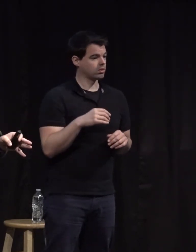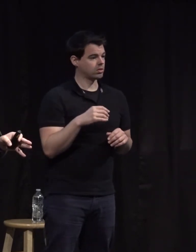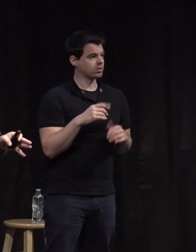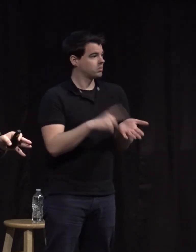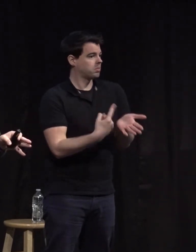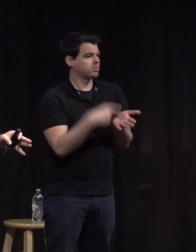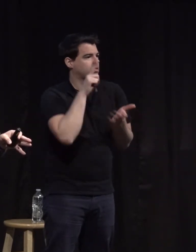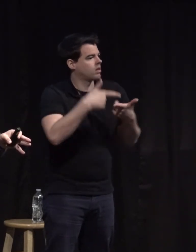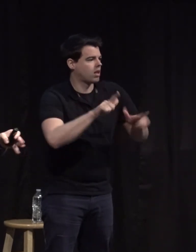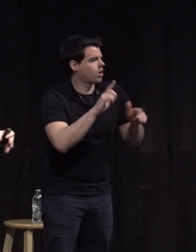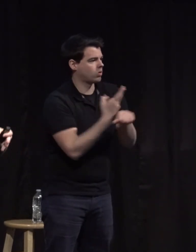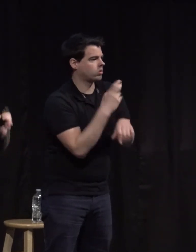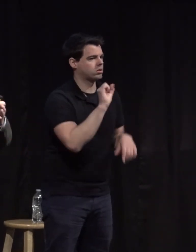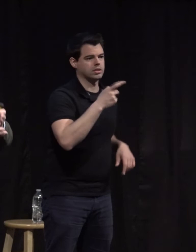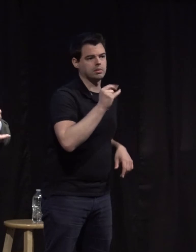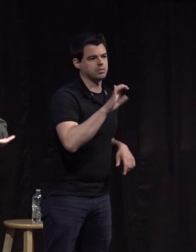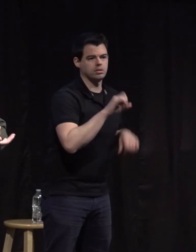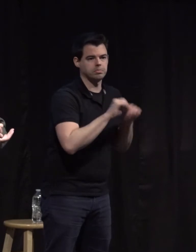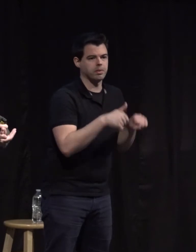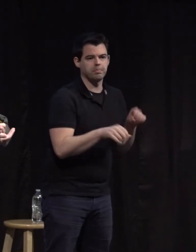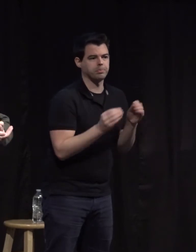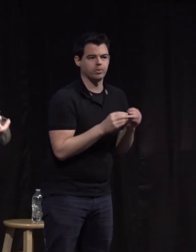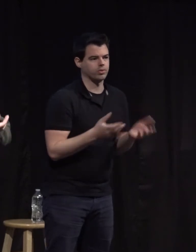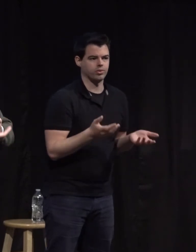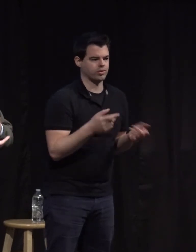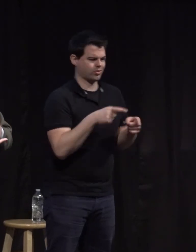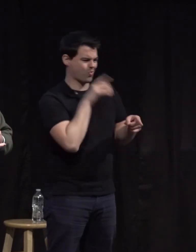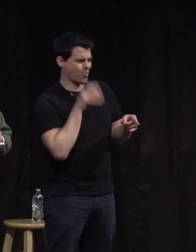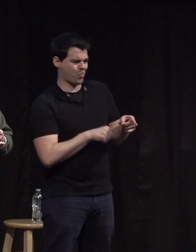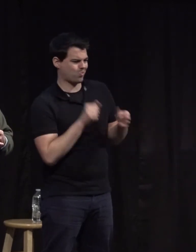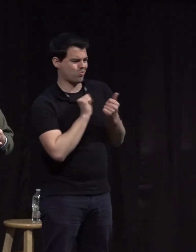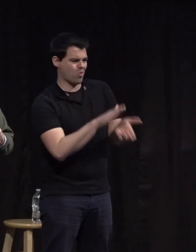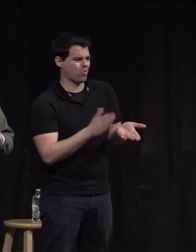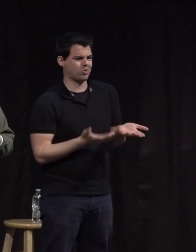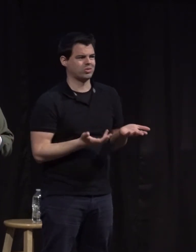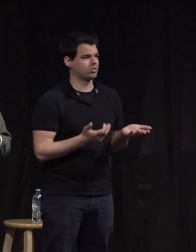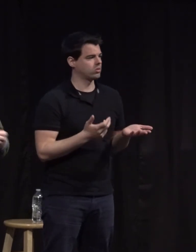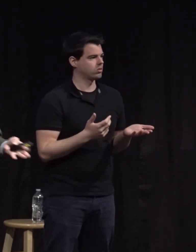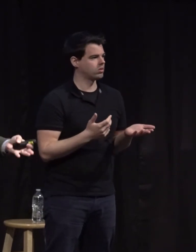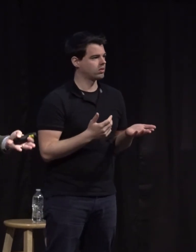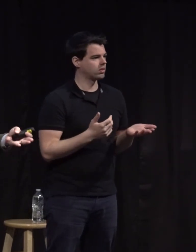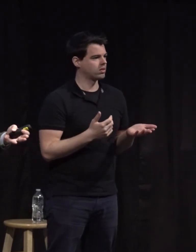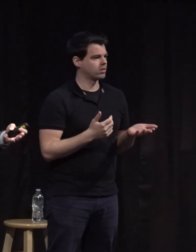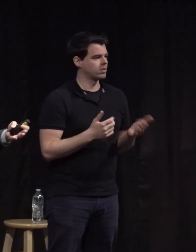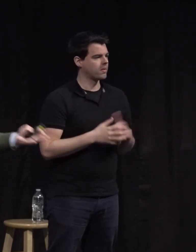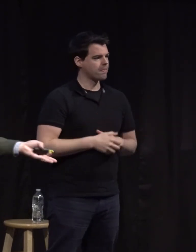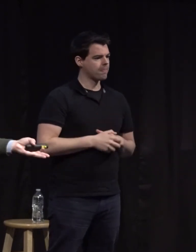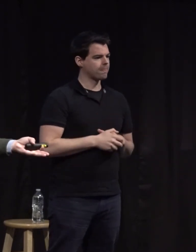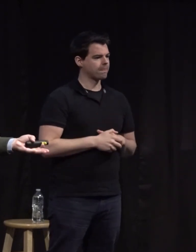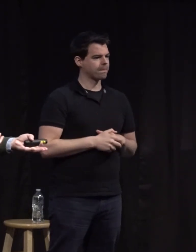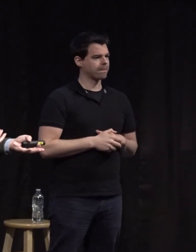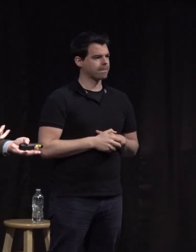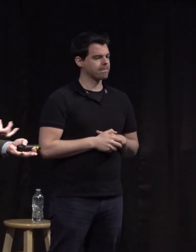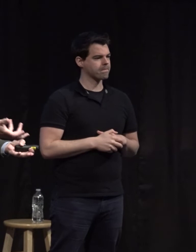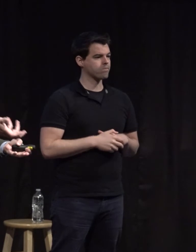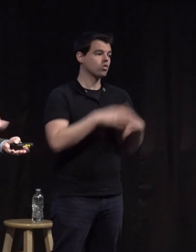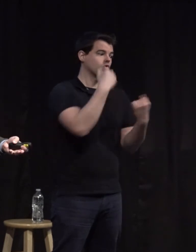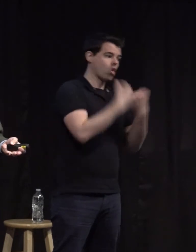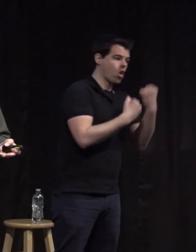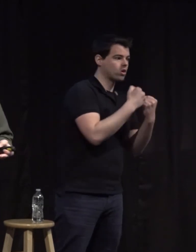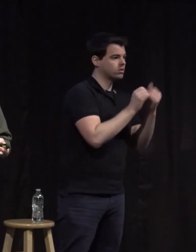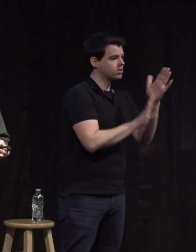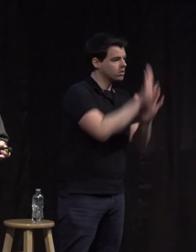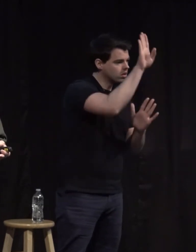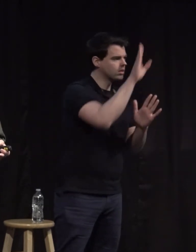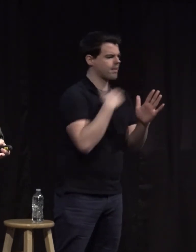these. The regulation, which has promoted innovation in other spheres, like in the automotive industry,